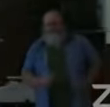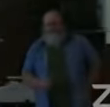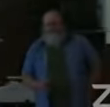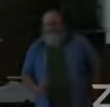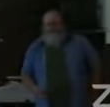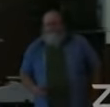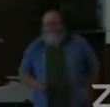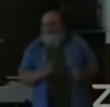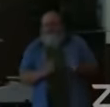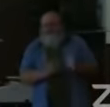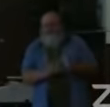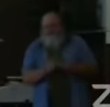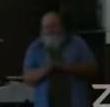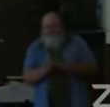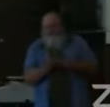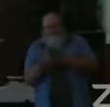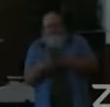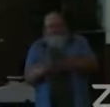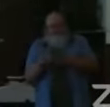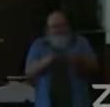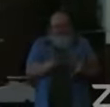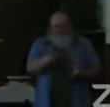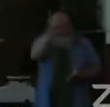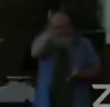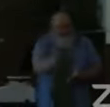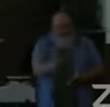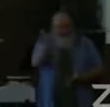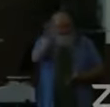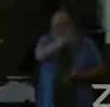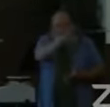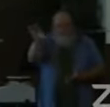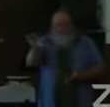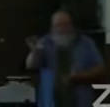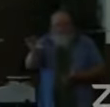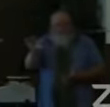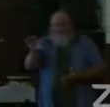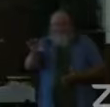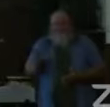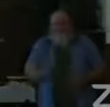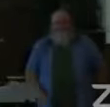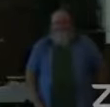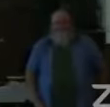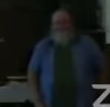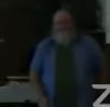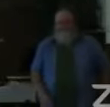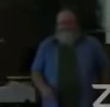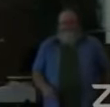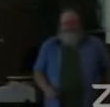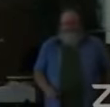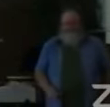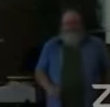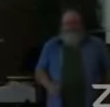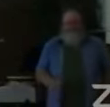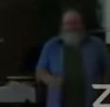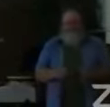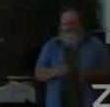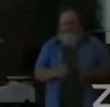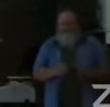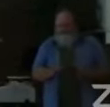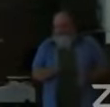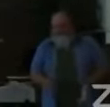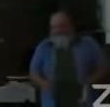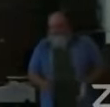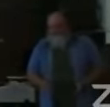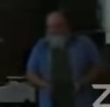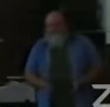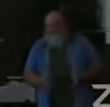our sins and he came back to life. And in John chapter 20, he meets with the disciples. Remember, he promised them peace? He